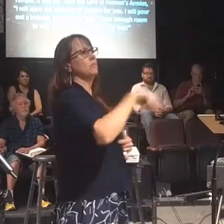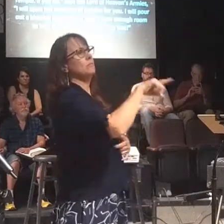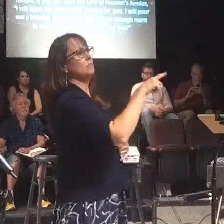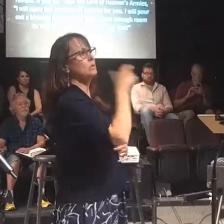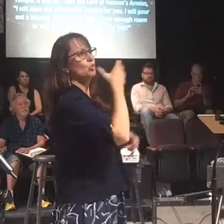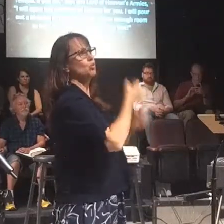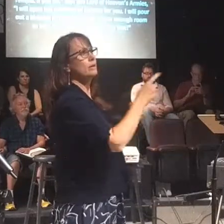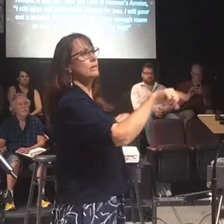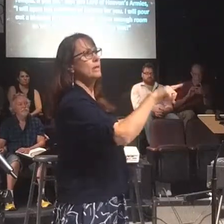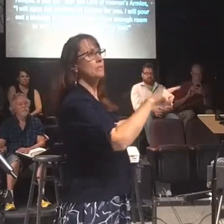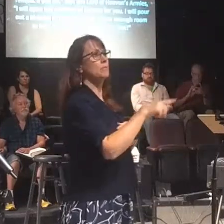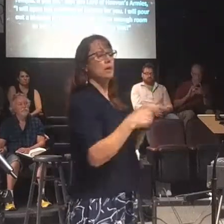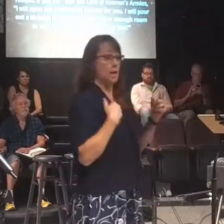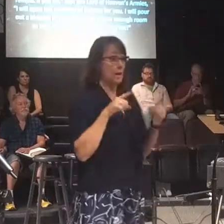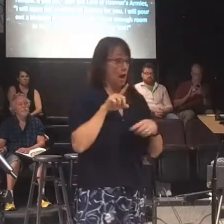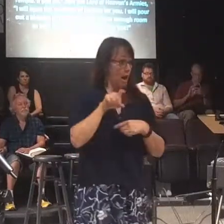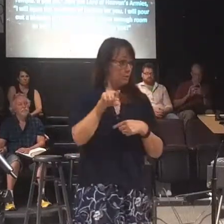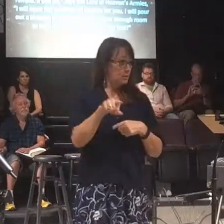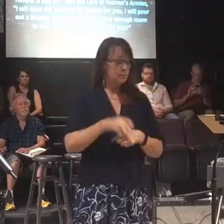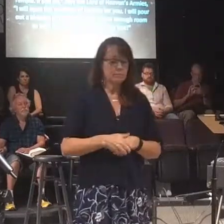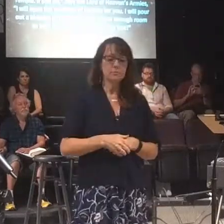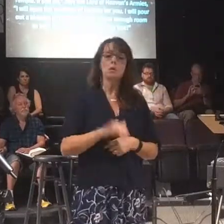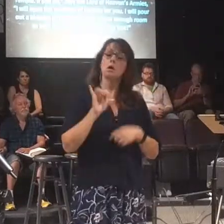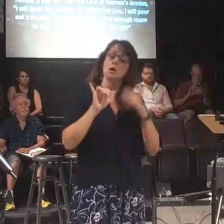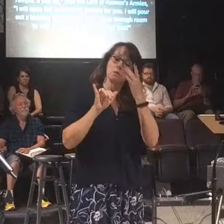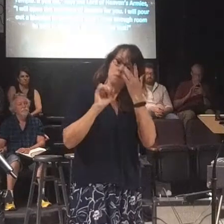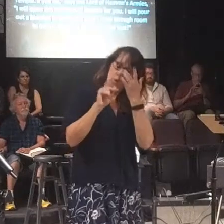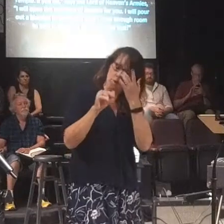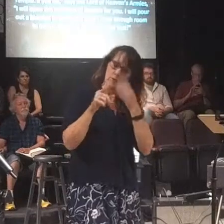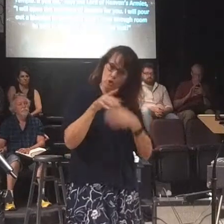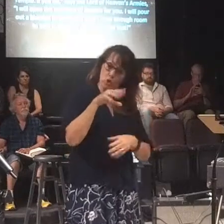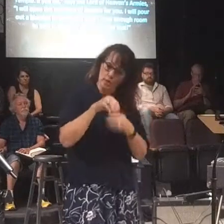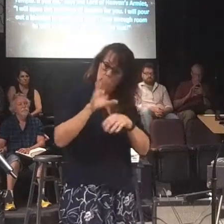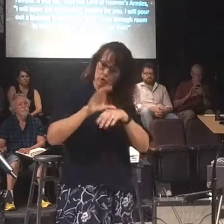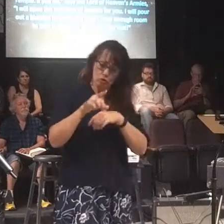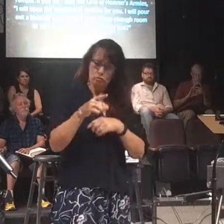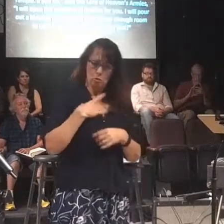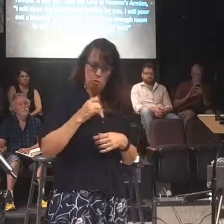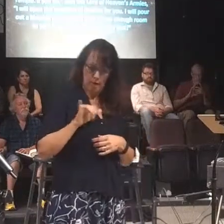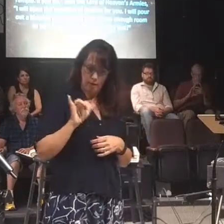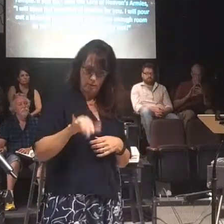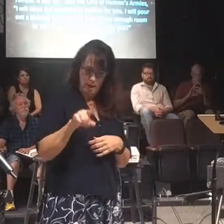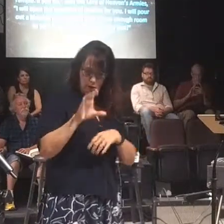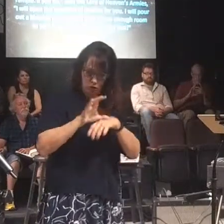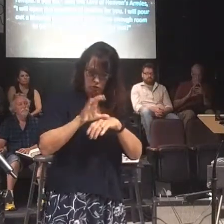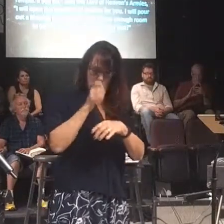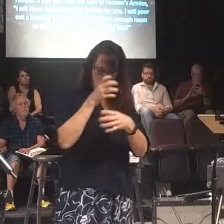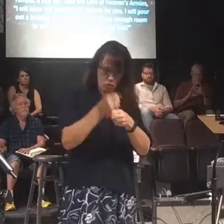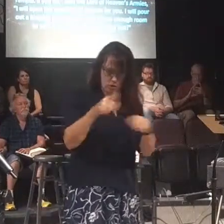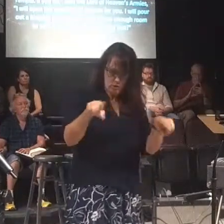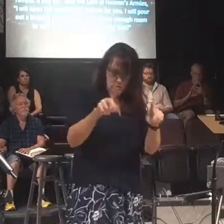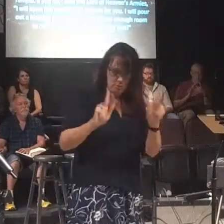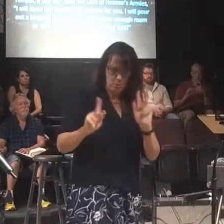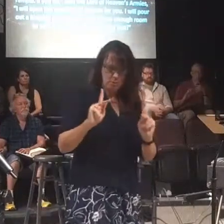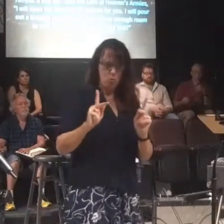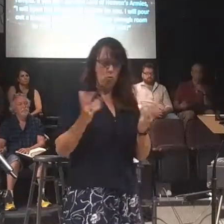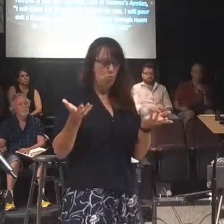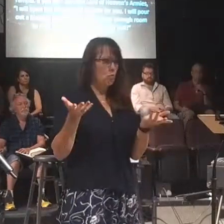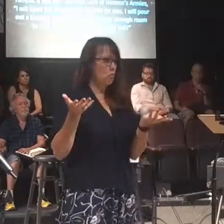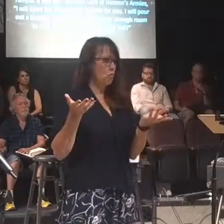I asked him, I said, okay, so if you're in a church that you don't like, that you don't trust the people in